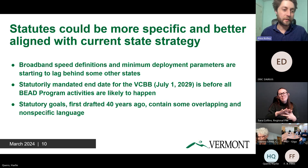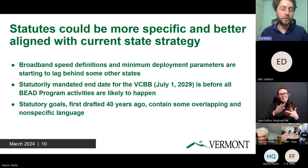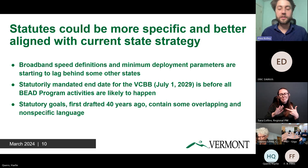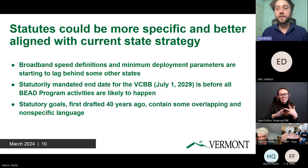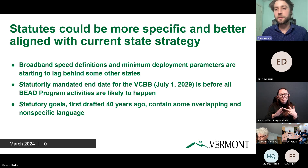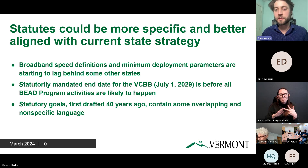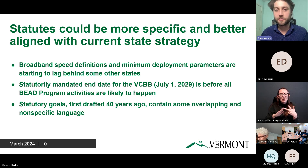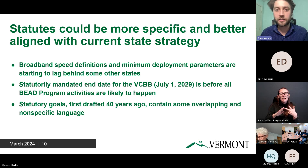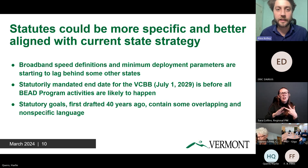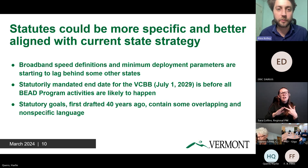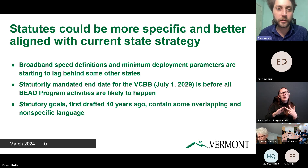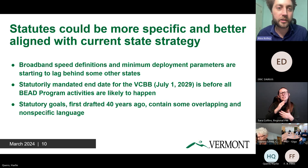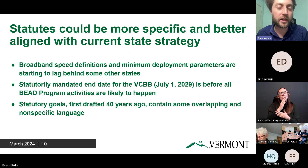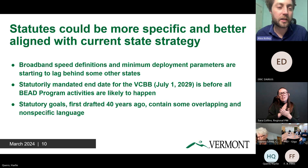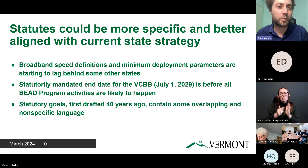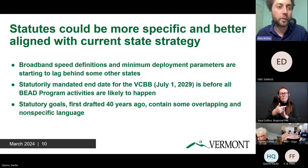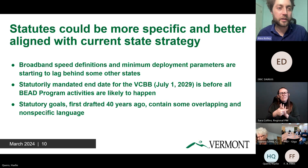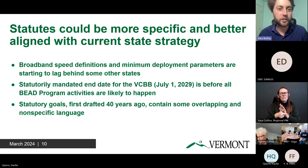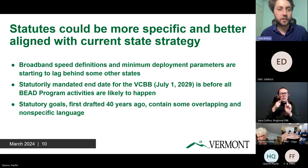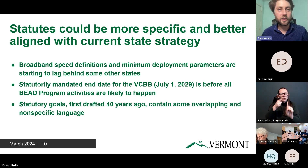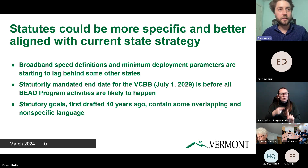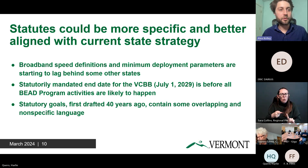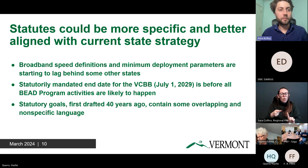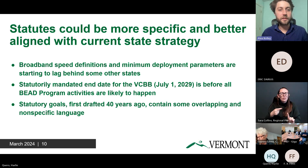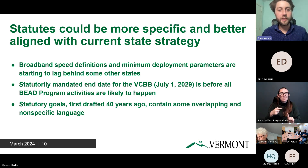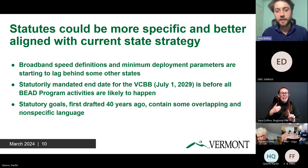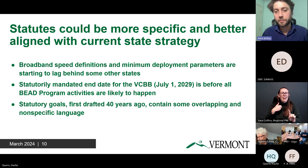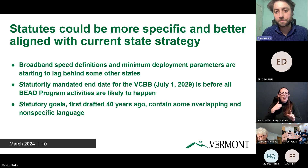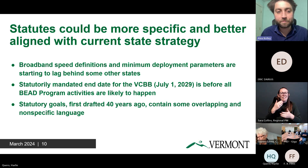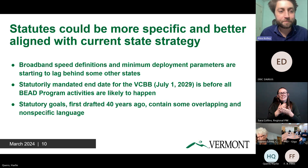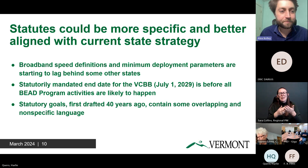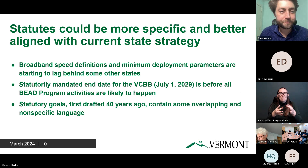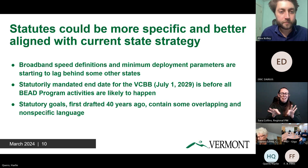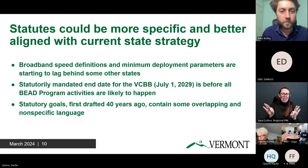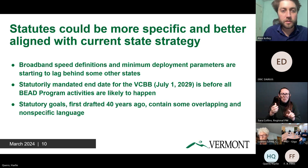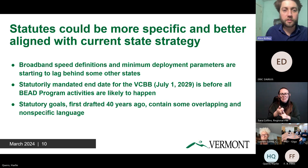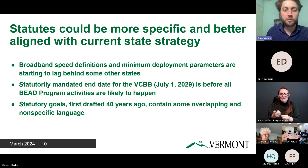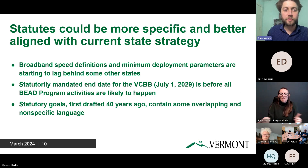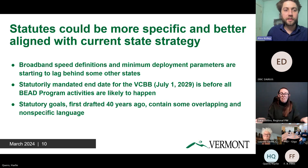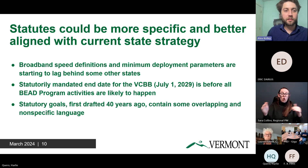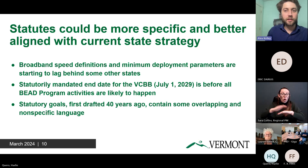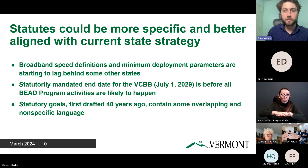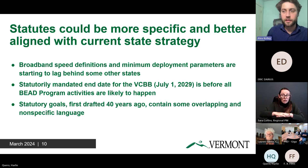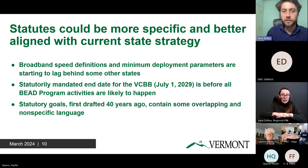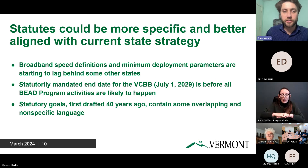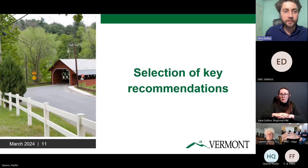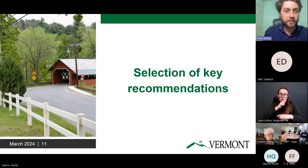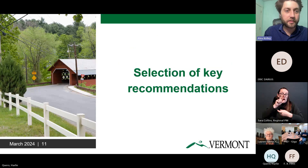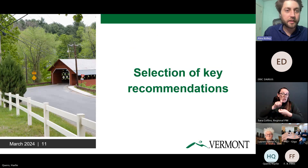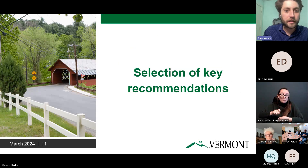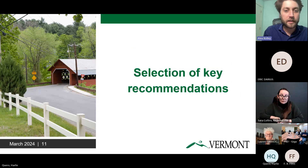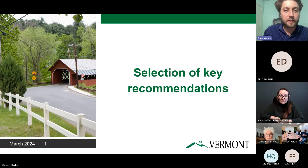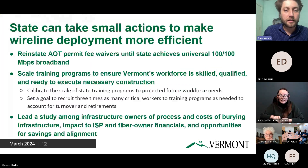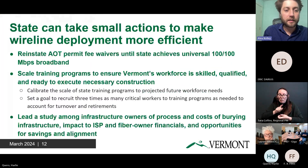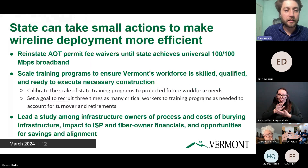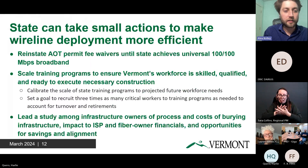overlapping language and non-specific language, which should be tightened up. So moving into the